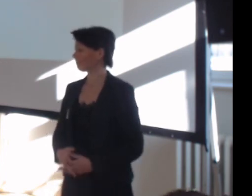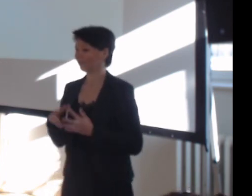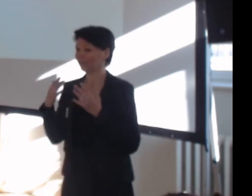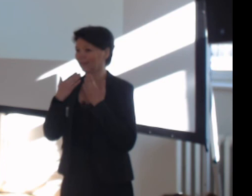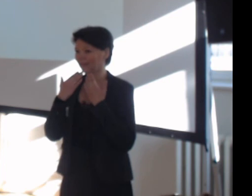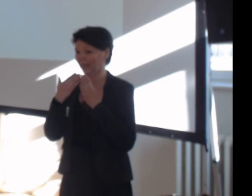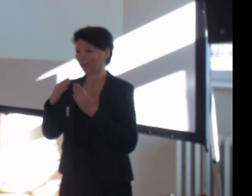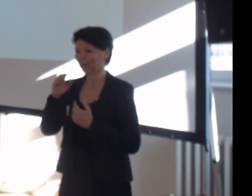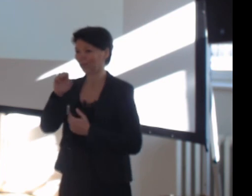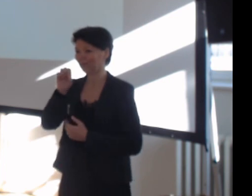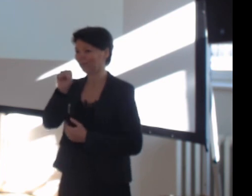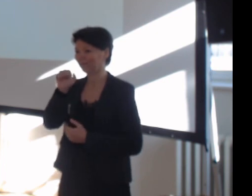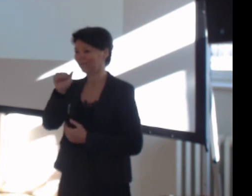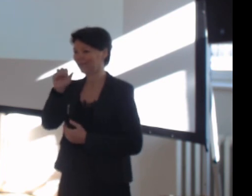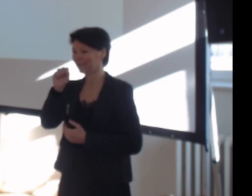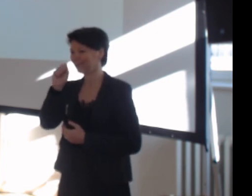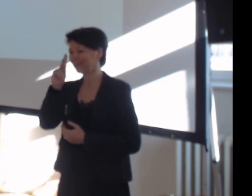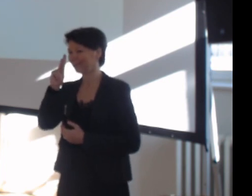Thank you, Saskia.